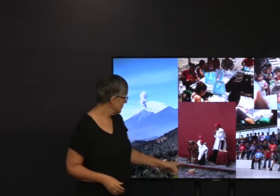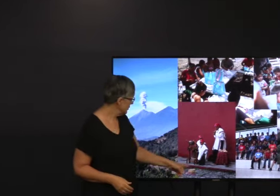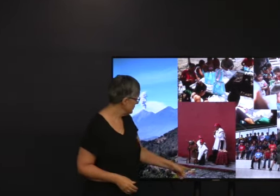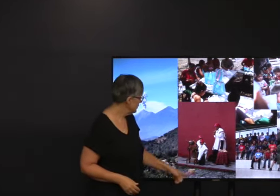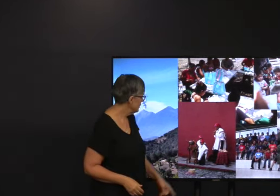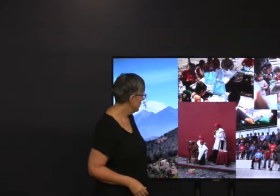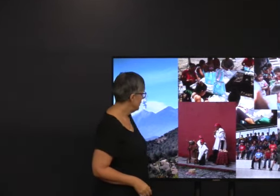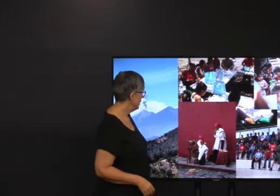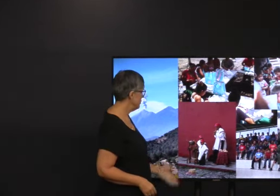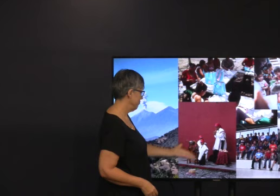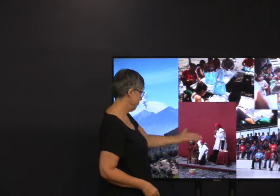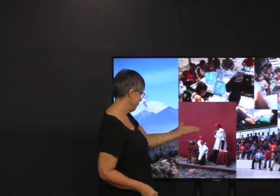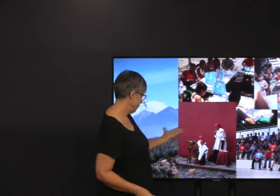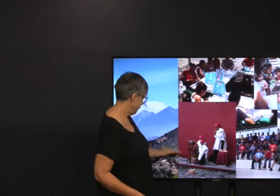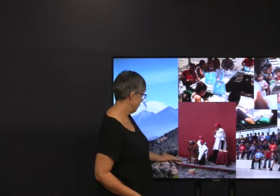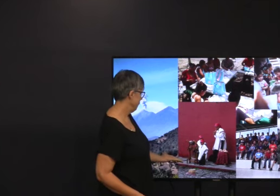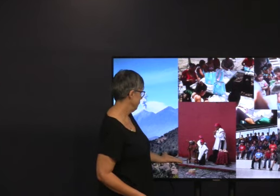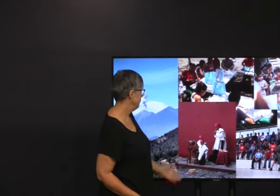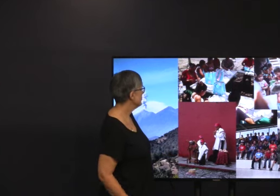money. They're begging for money.